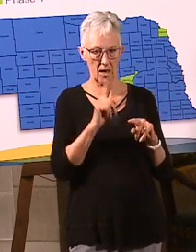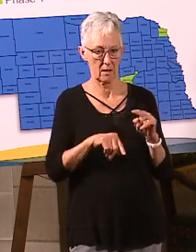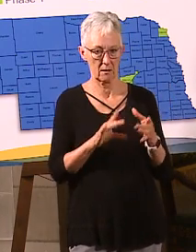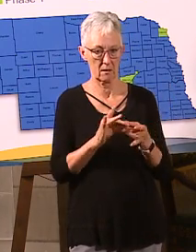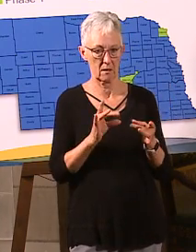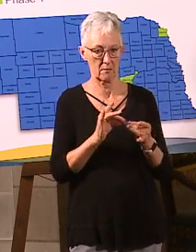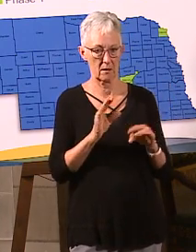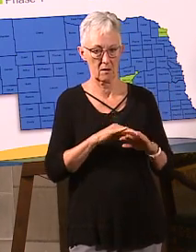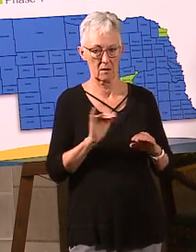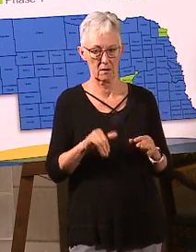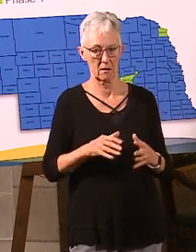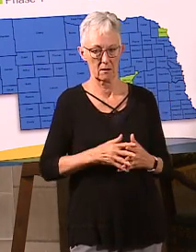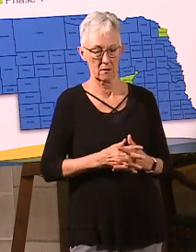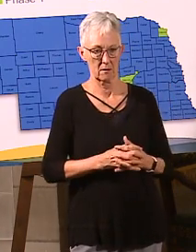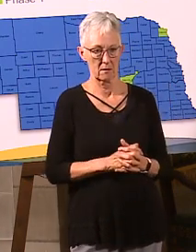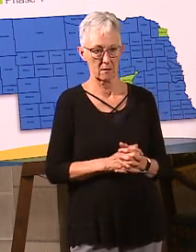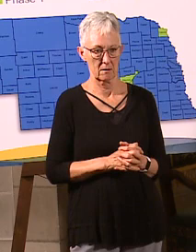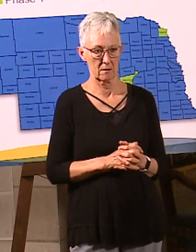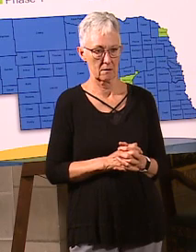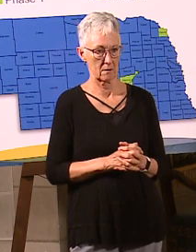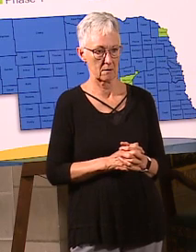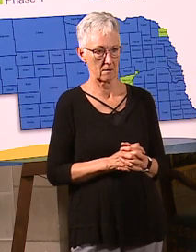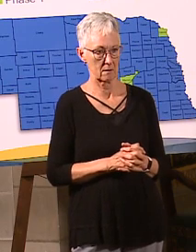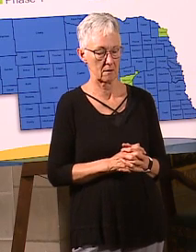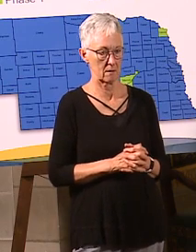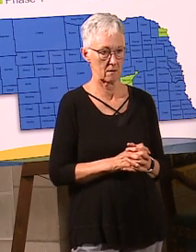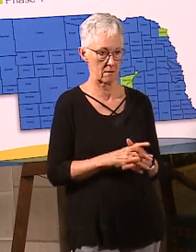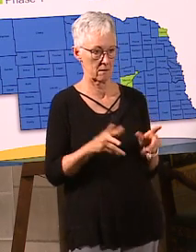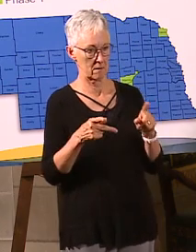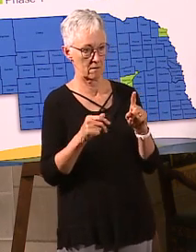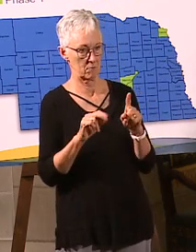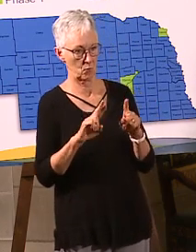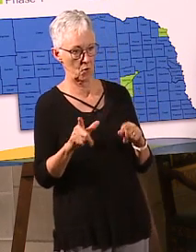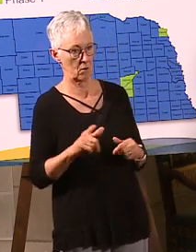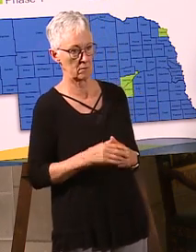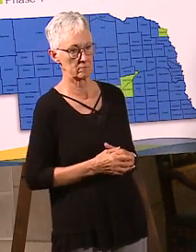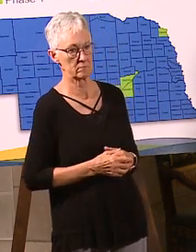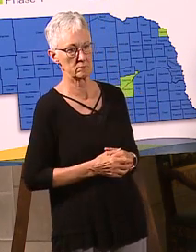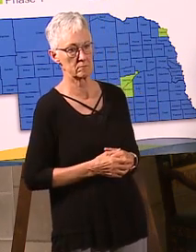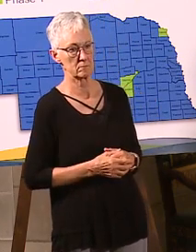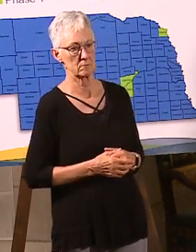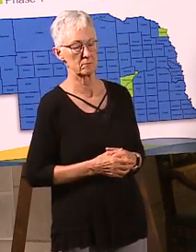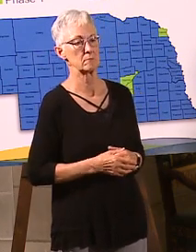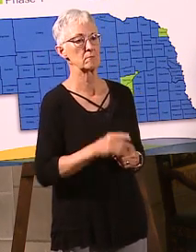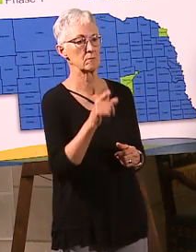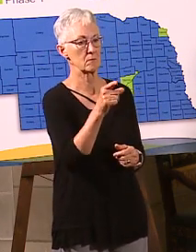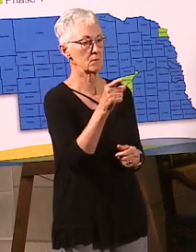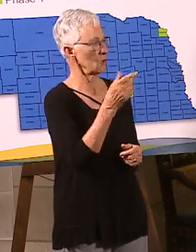Paul, did you have another question? Well, I wondered if you know how much CARES Act money